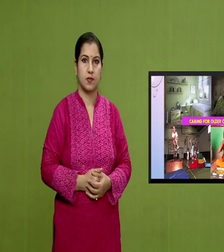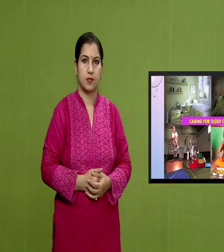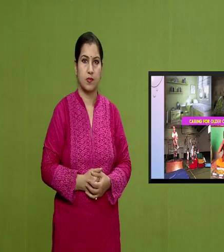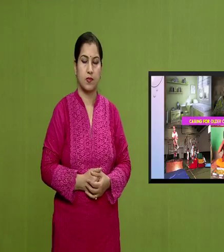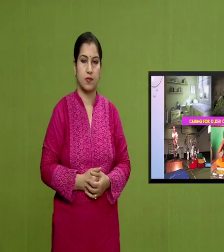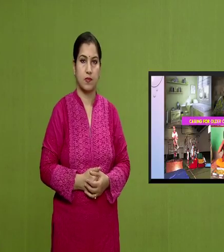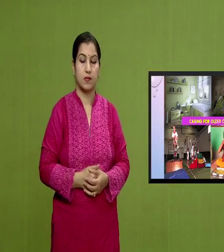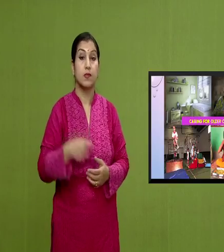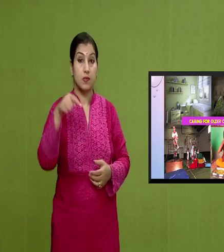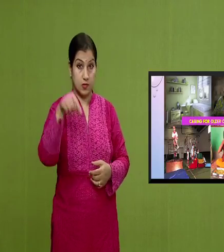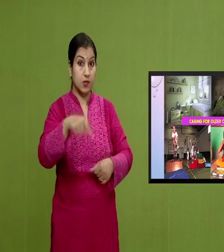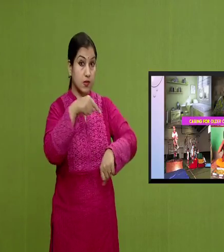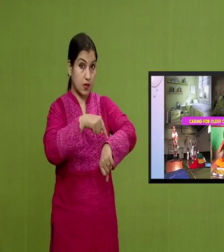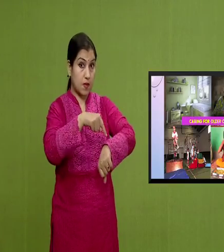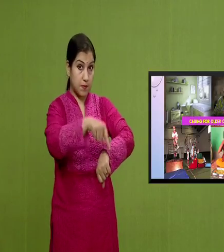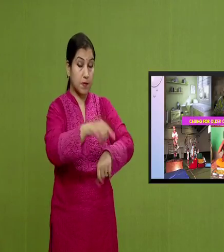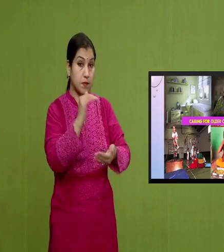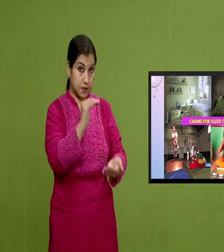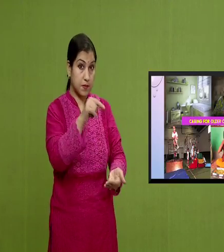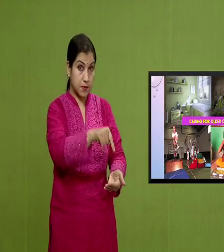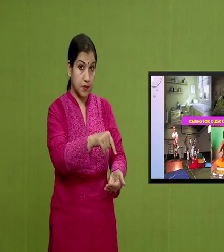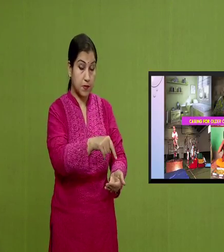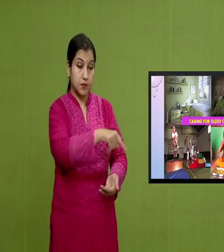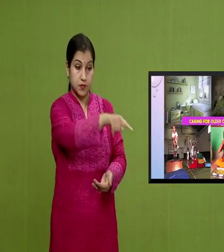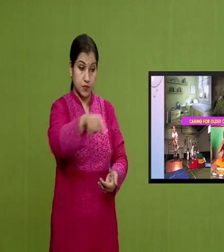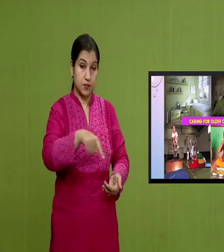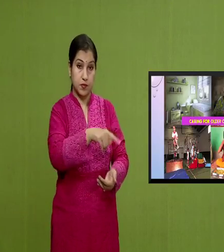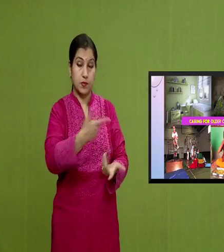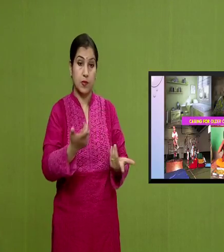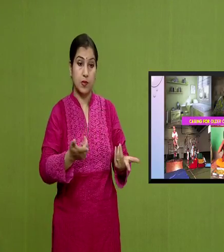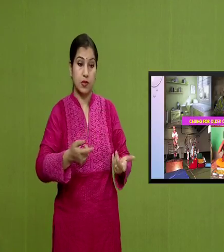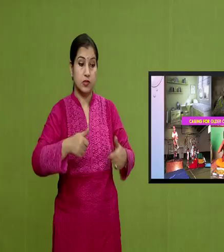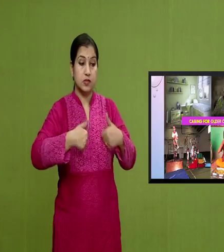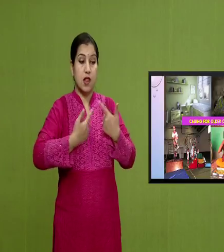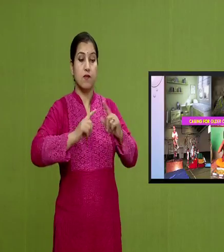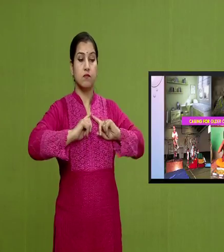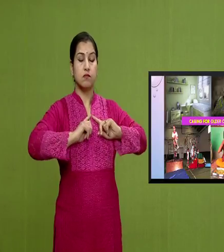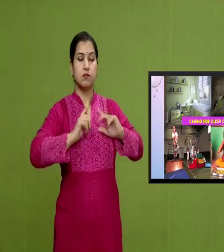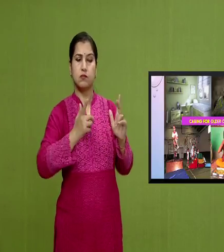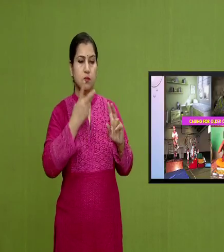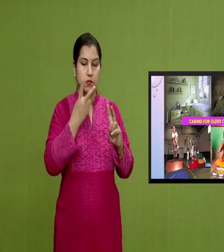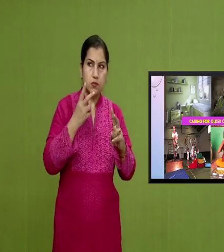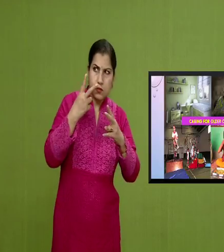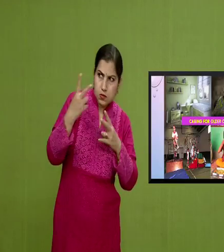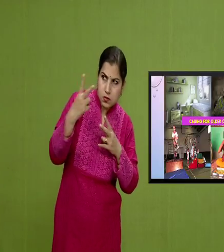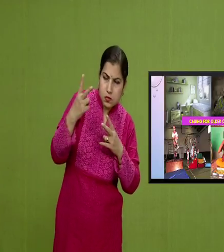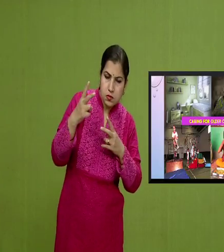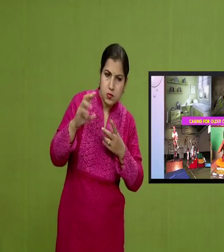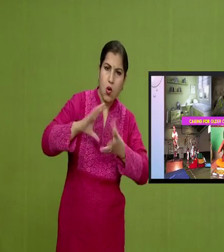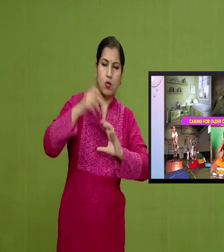At this stage, they are not self-reliant enough, hence